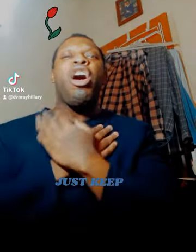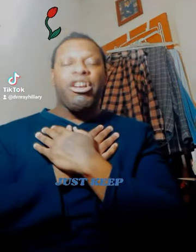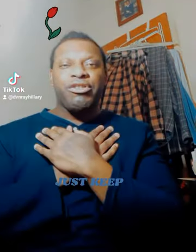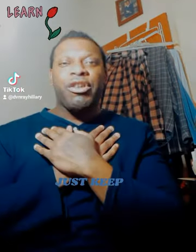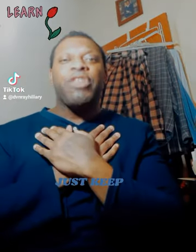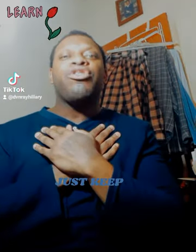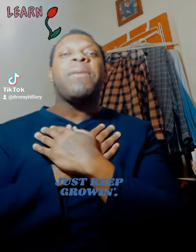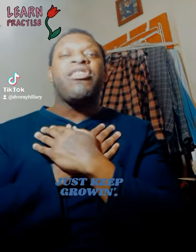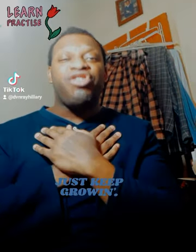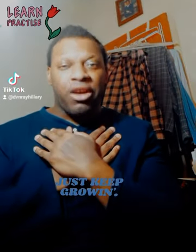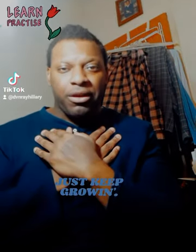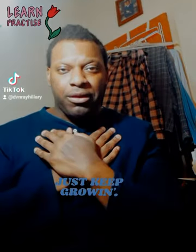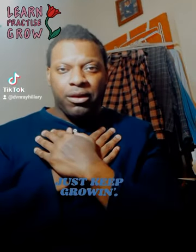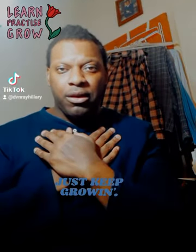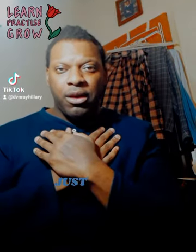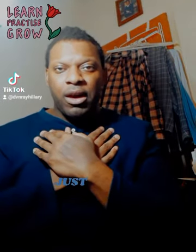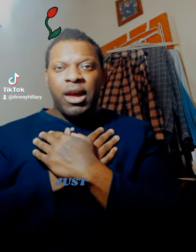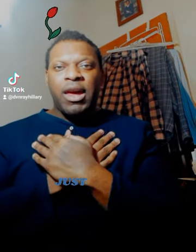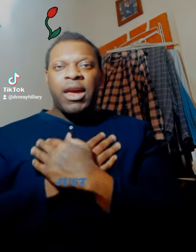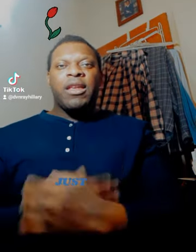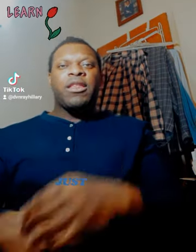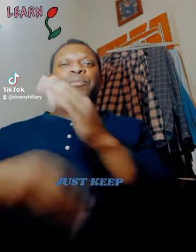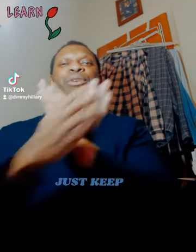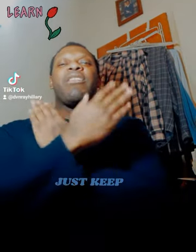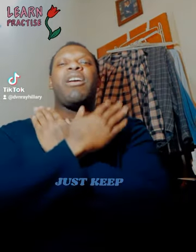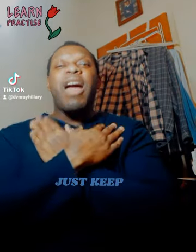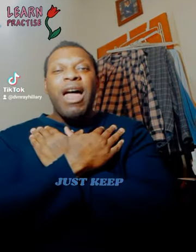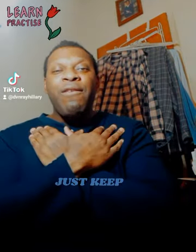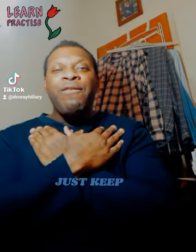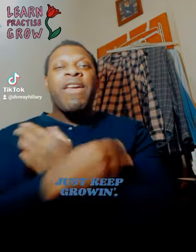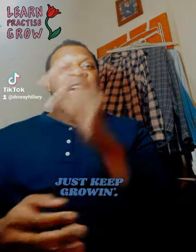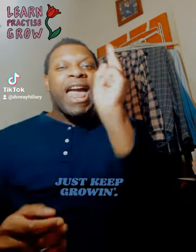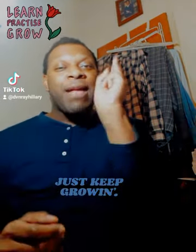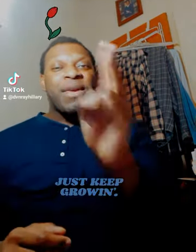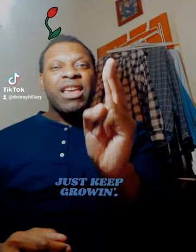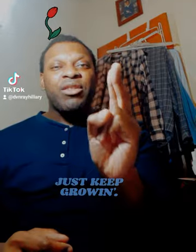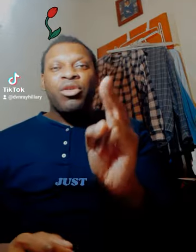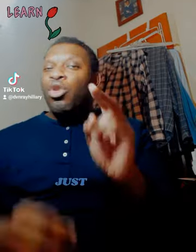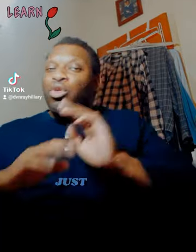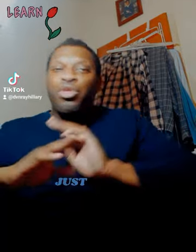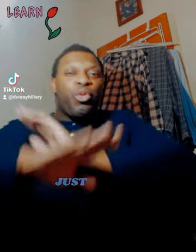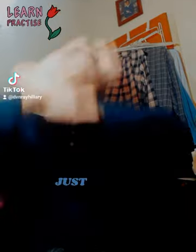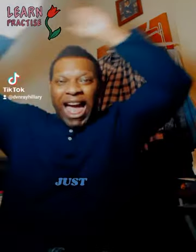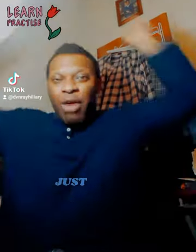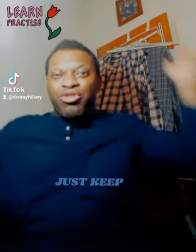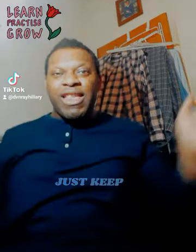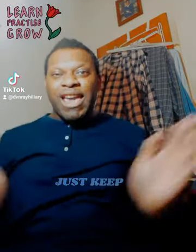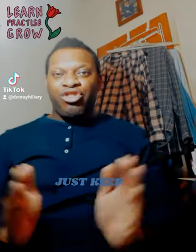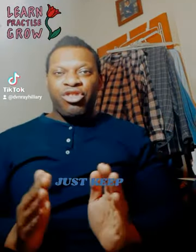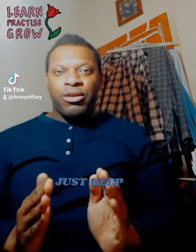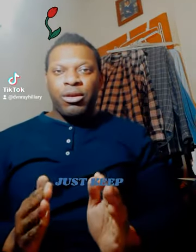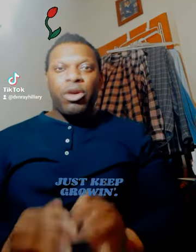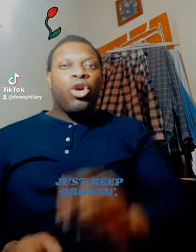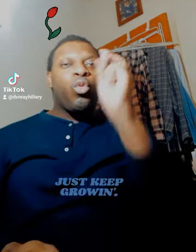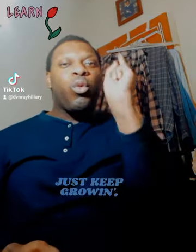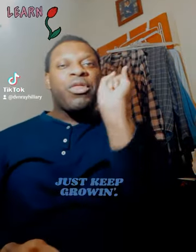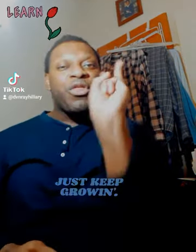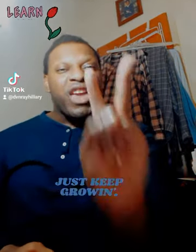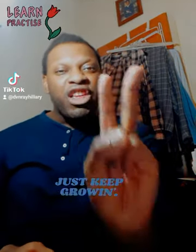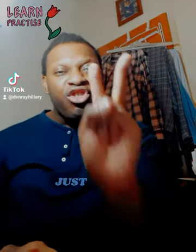heart to be chilled. Spread love and peace throughout the nation. With these